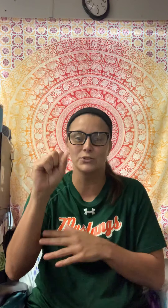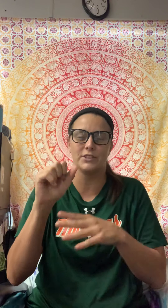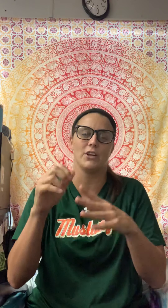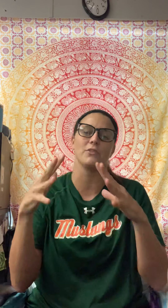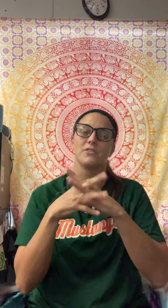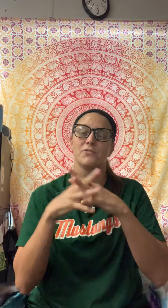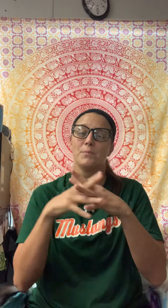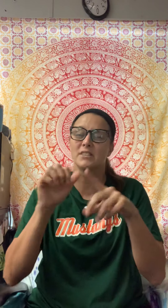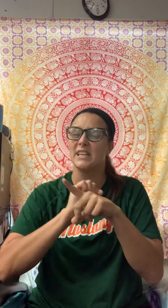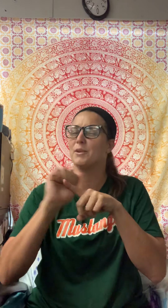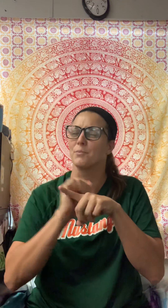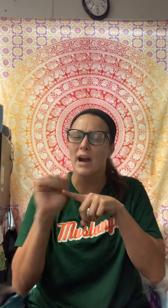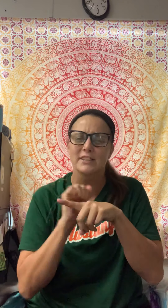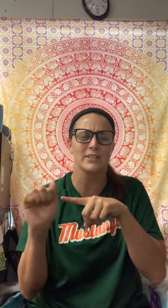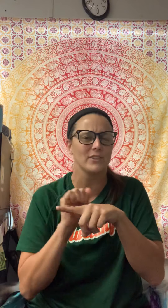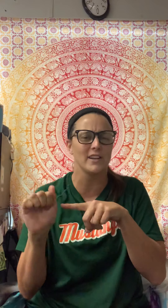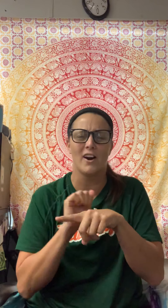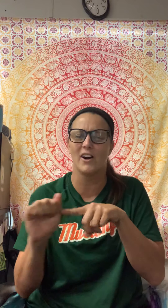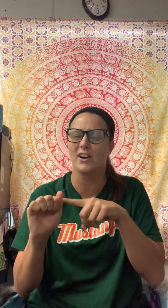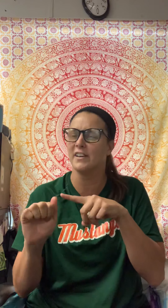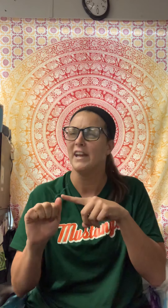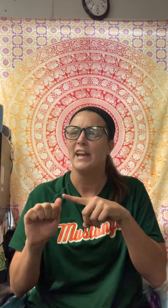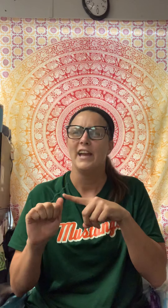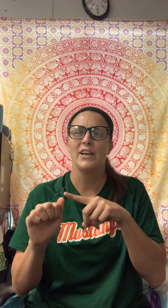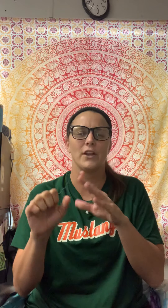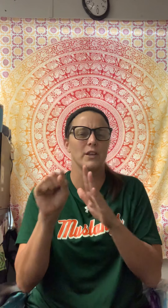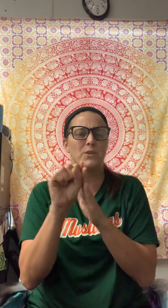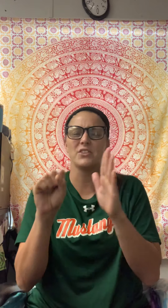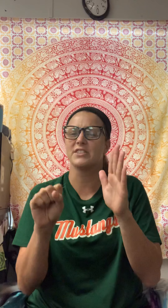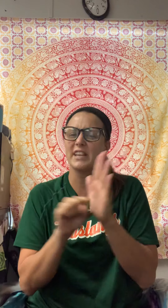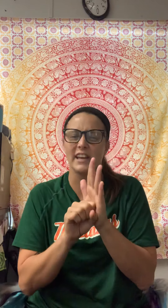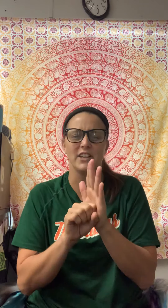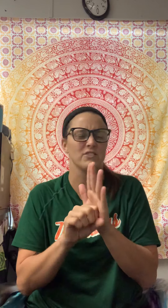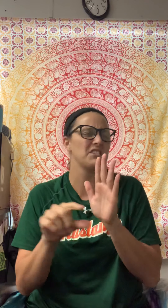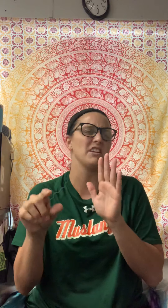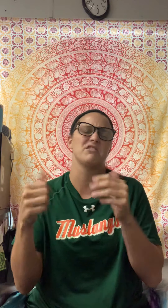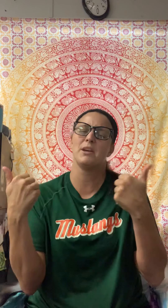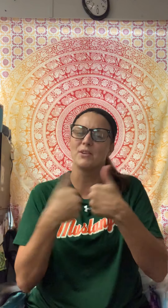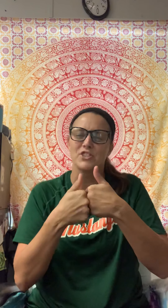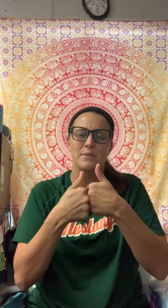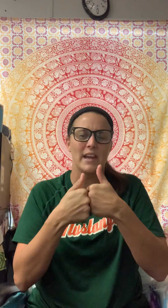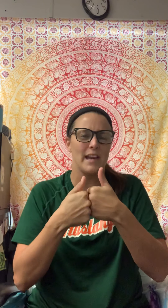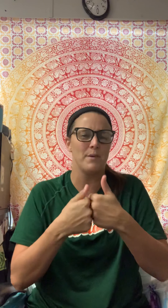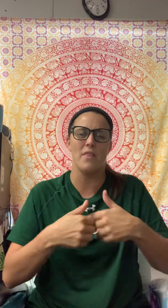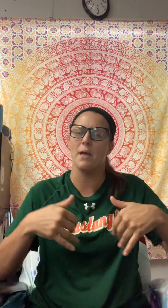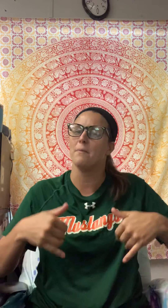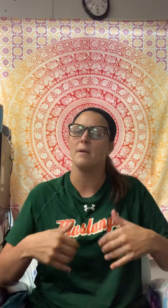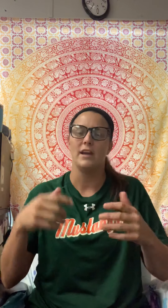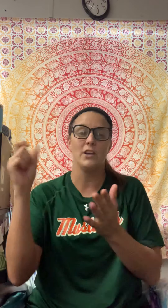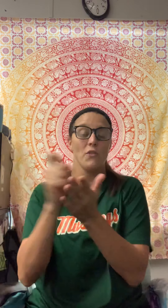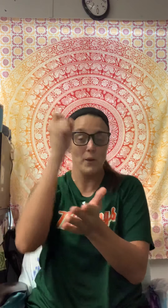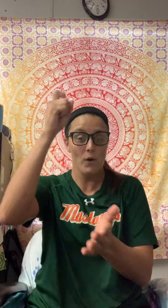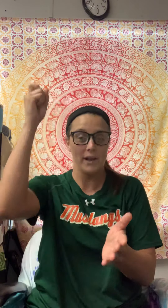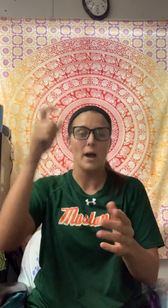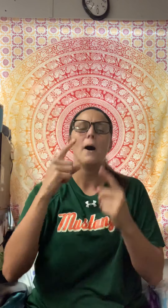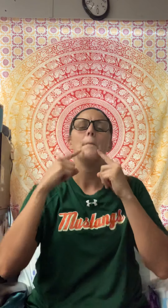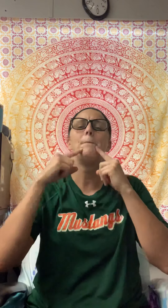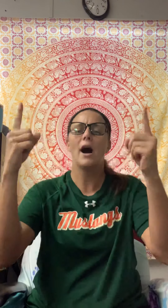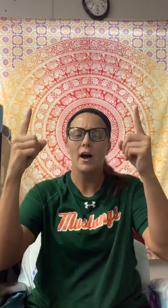you know, the football team, they were practicing really hard. You know, they went to the state championship game, and then, you know, they won.